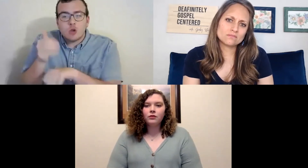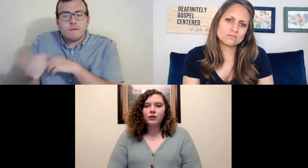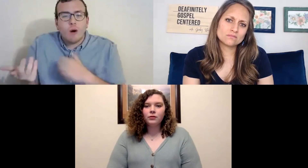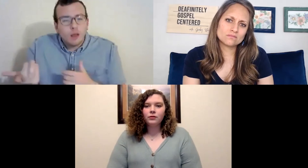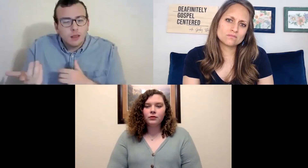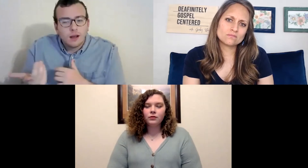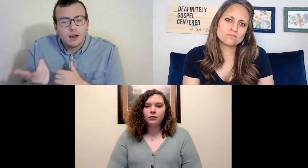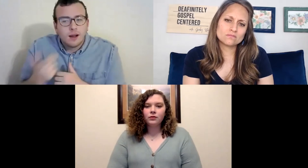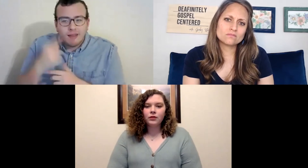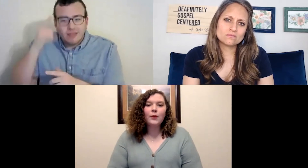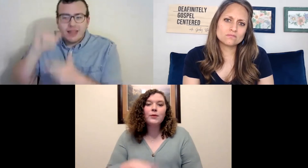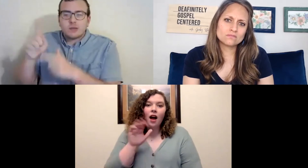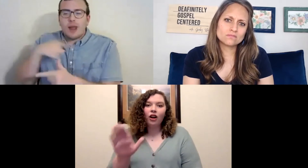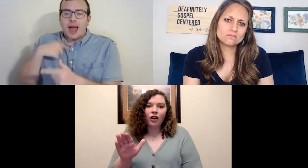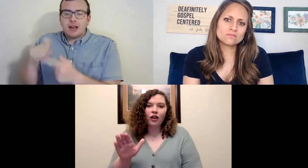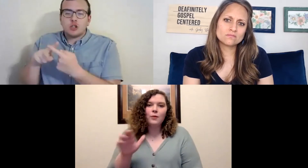me.